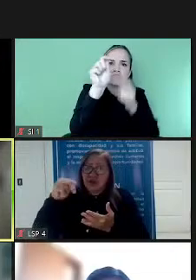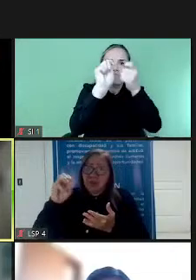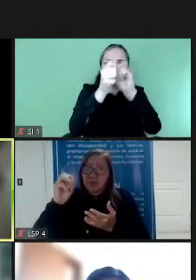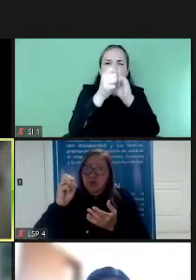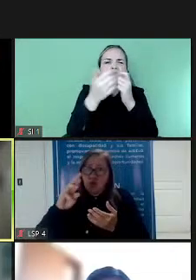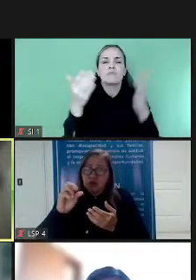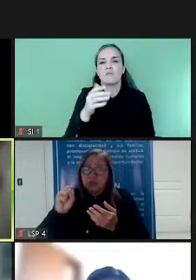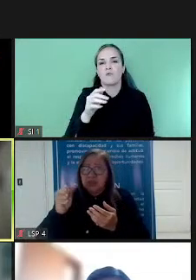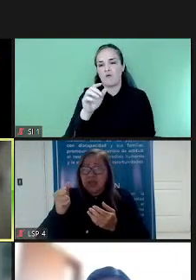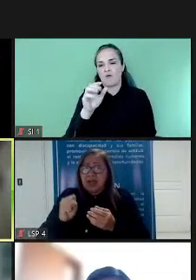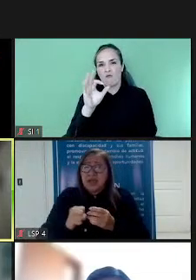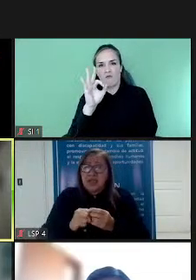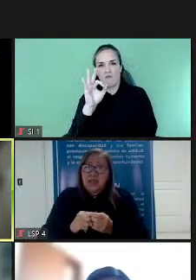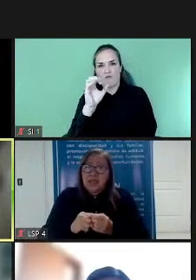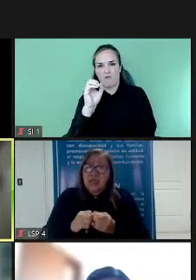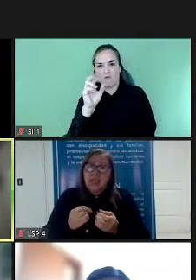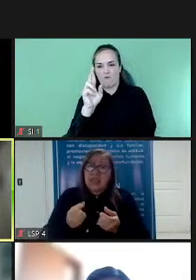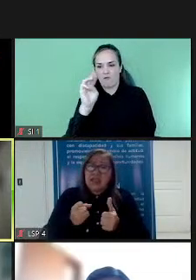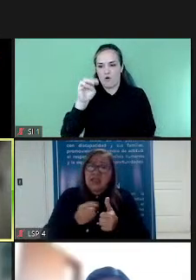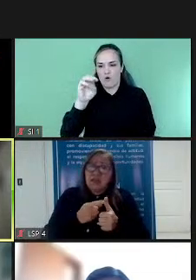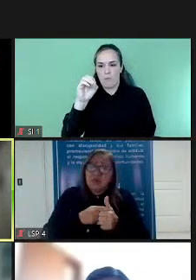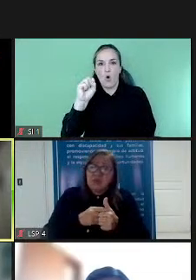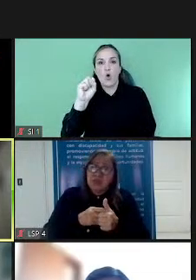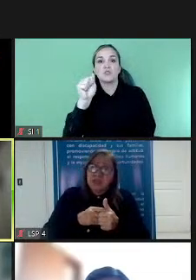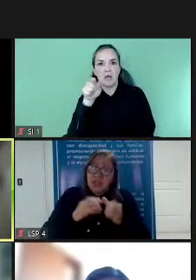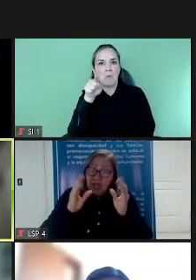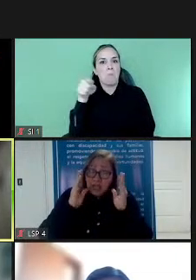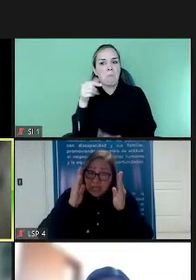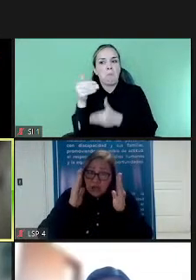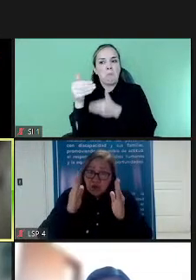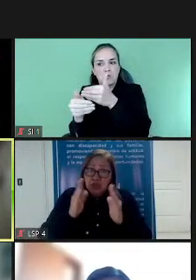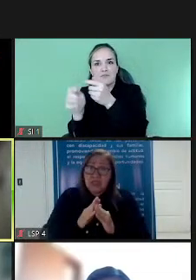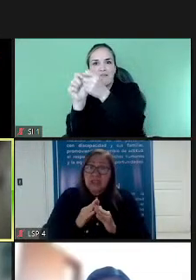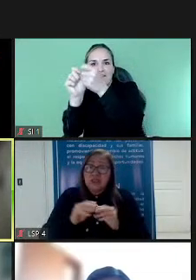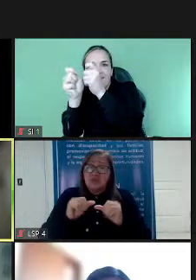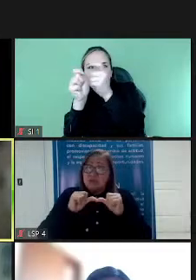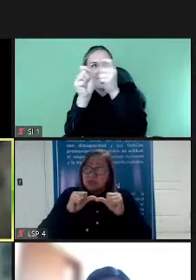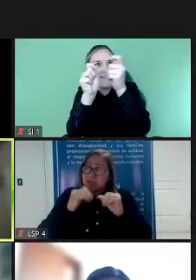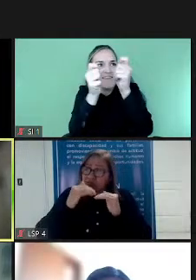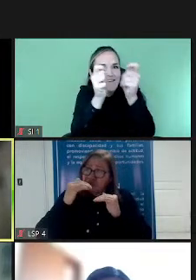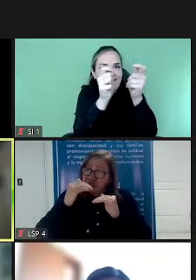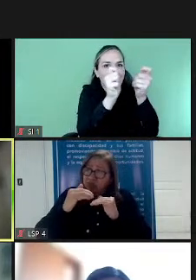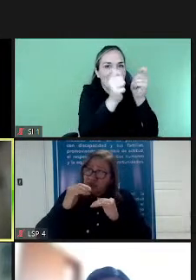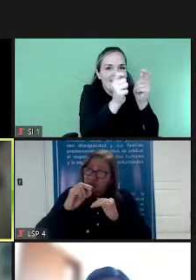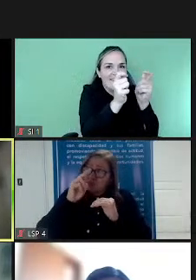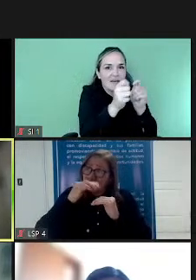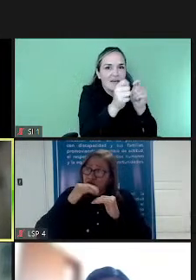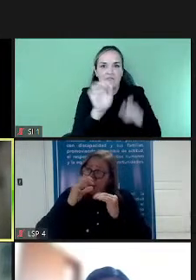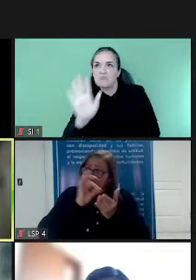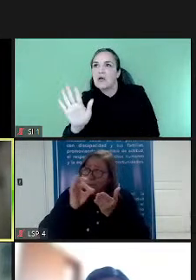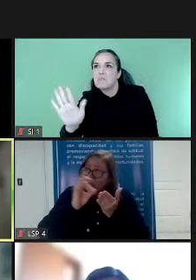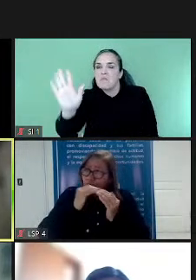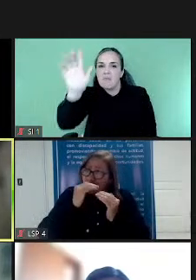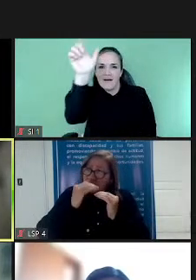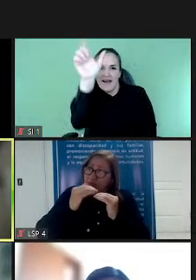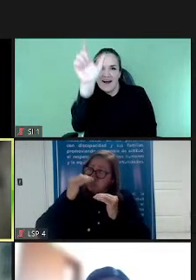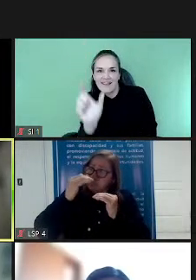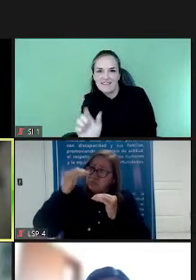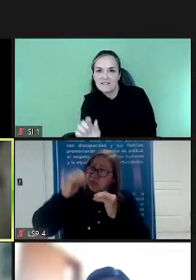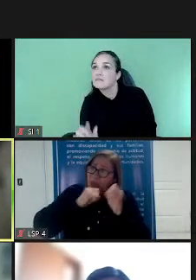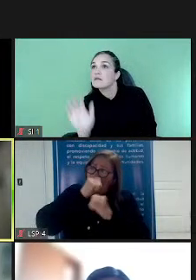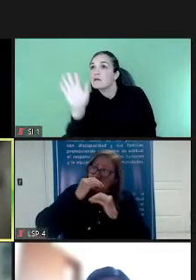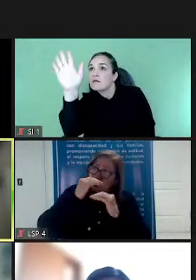of argentina for nasa had the first orientations and so that is how the different